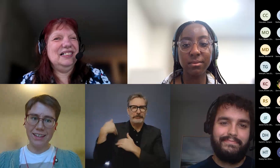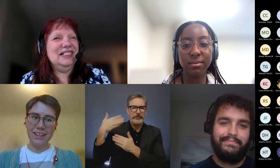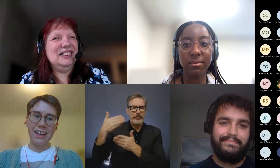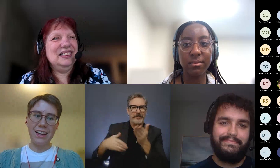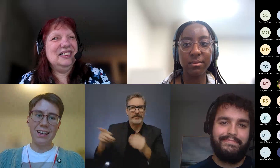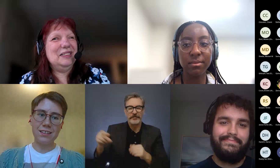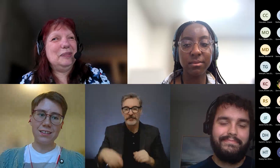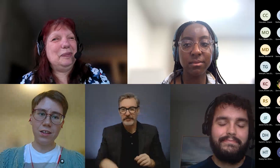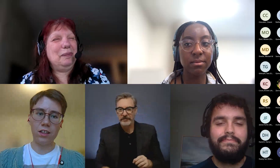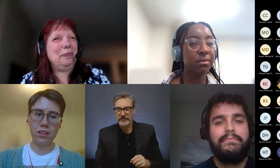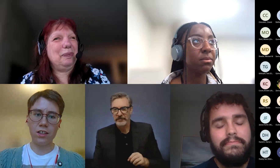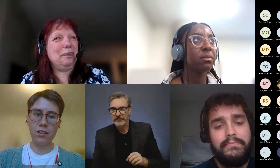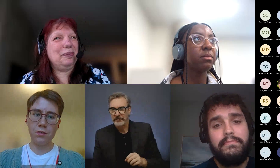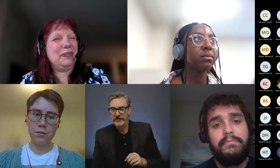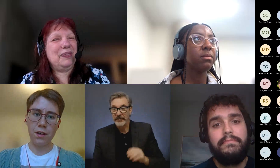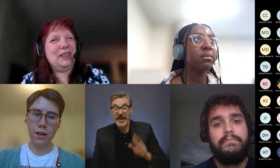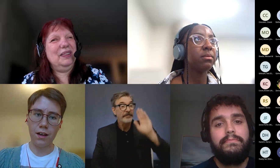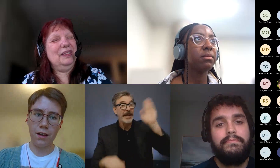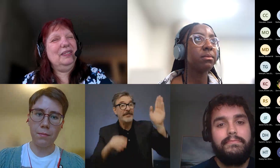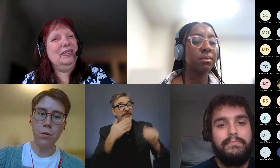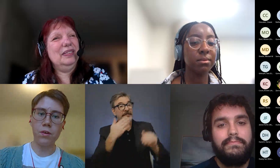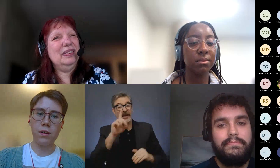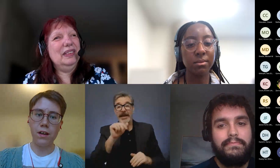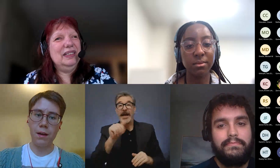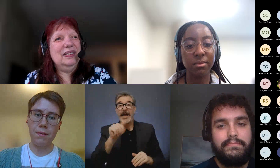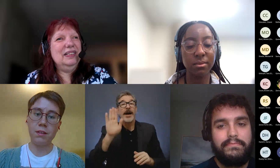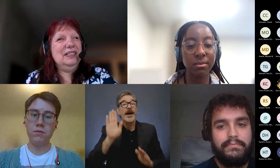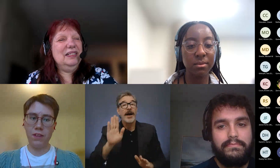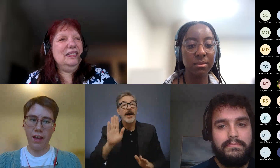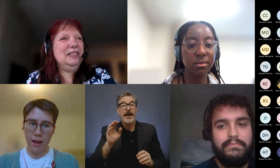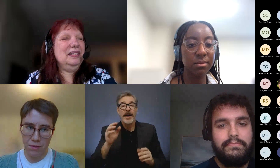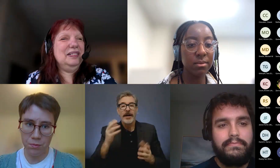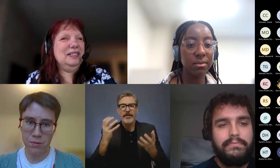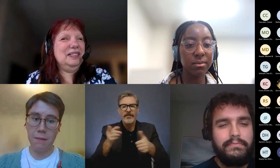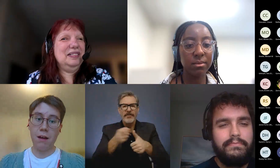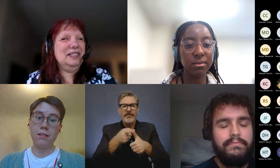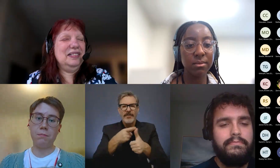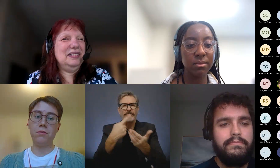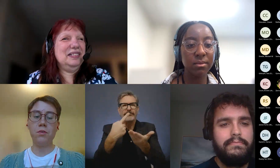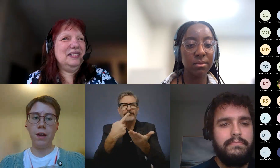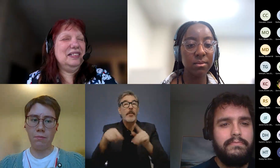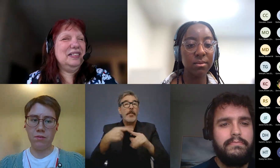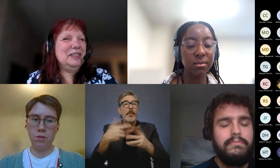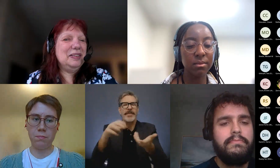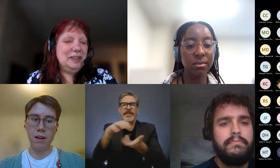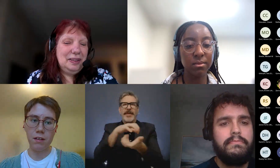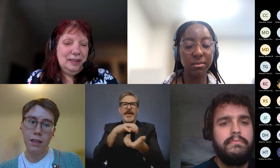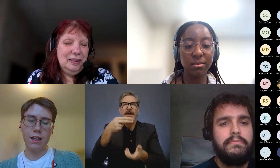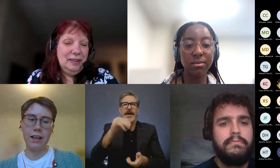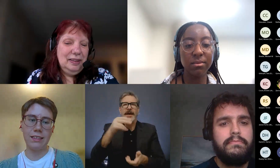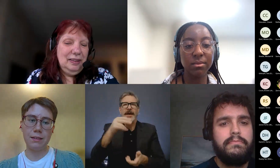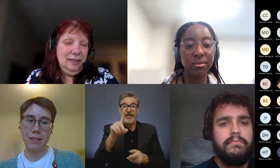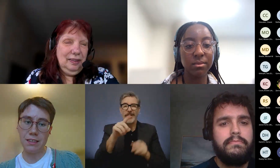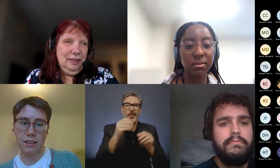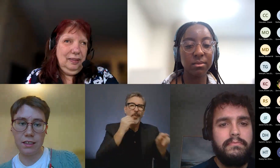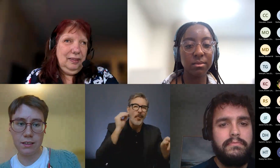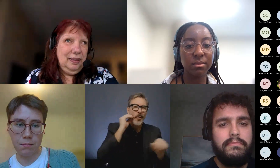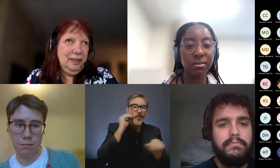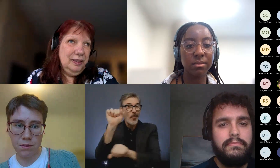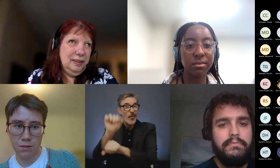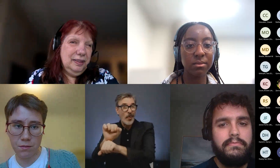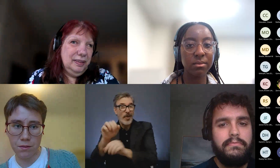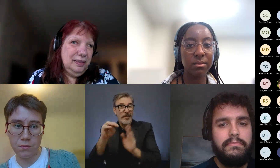Hi, Dana. I'd like to talk to you more about the move to a hybrid work model, as it means